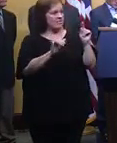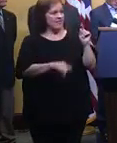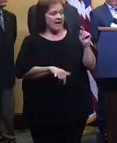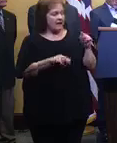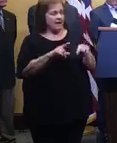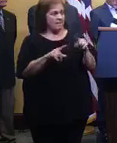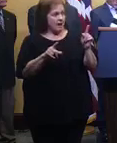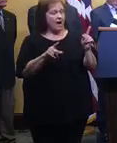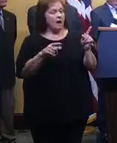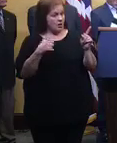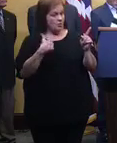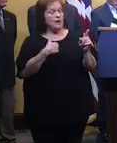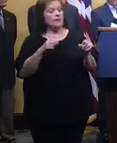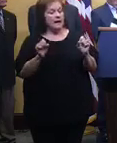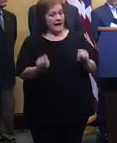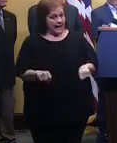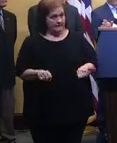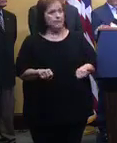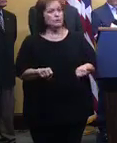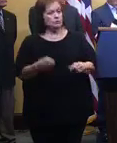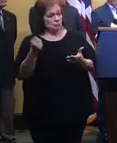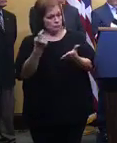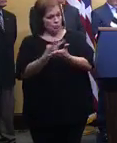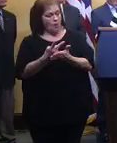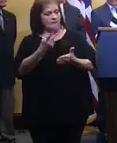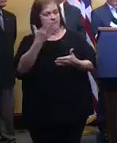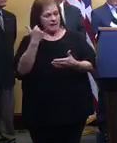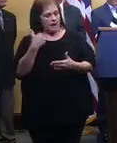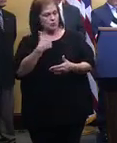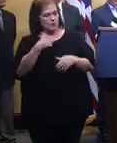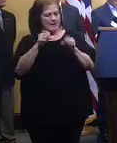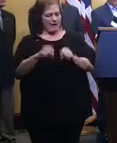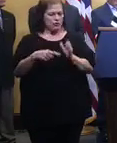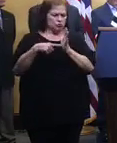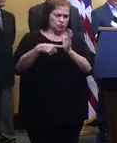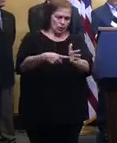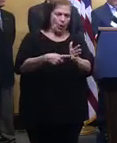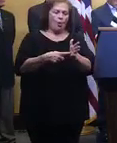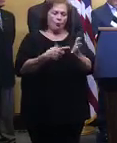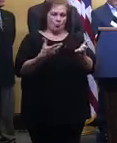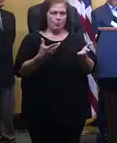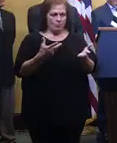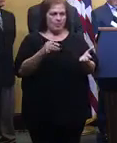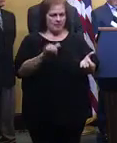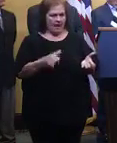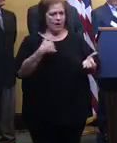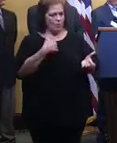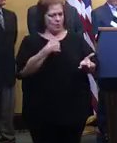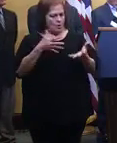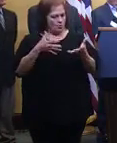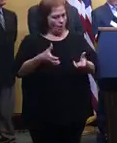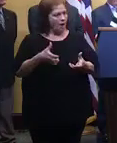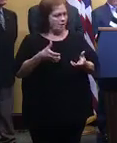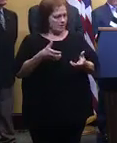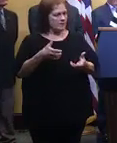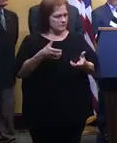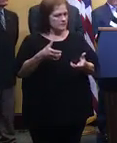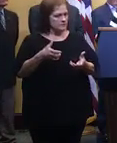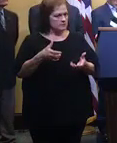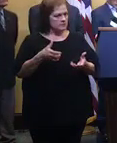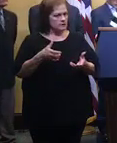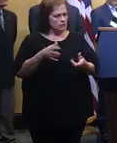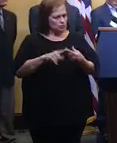you know what, we were able to, because we were able to demonstrate the need locally, and that we want, as a city, to be able